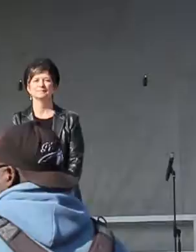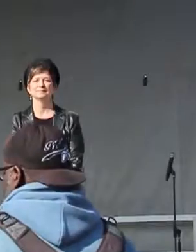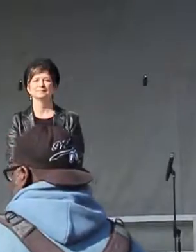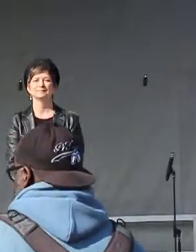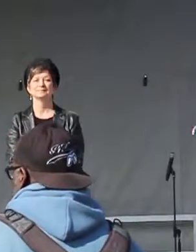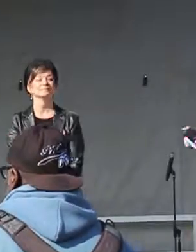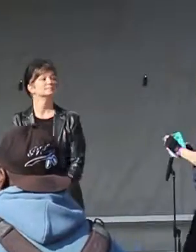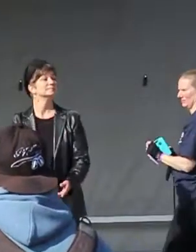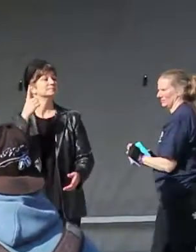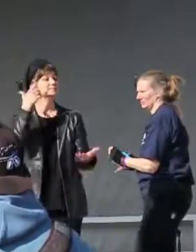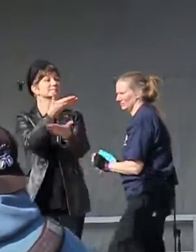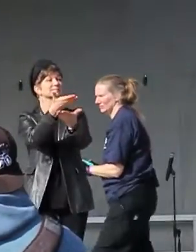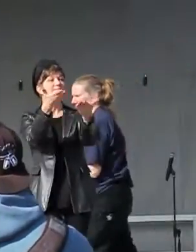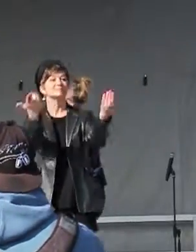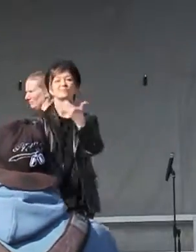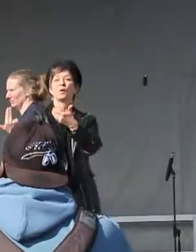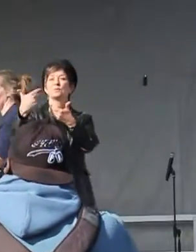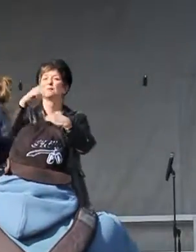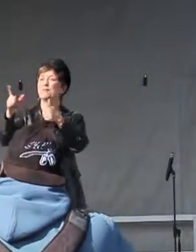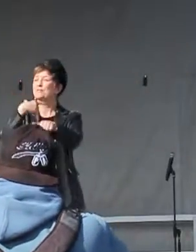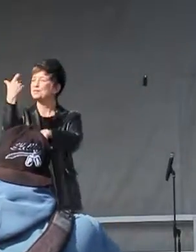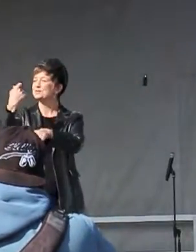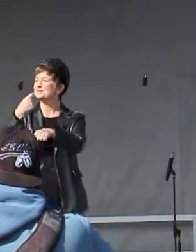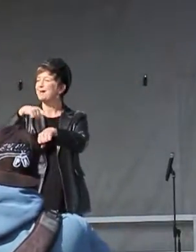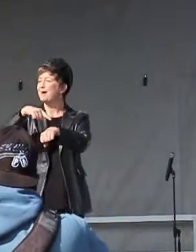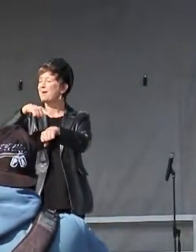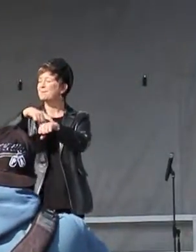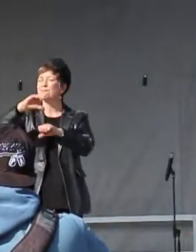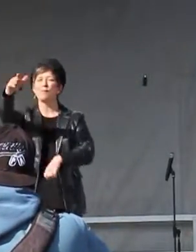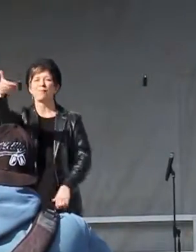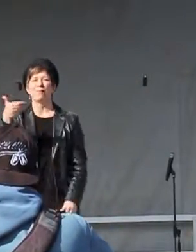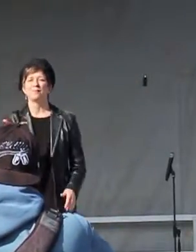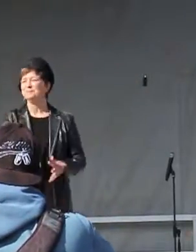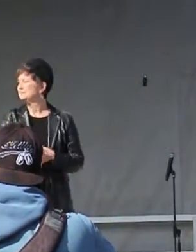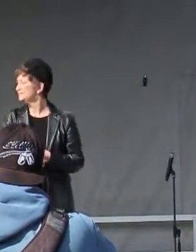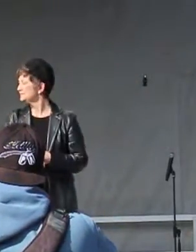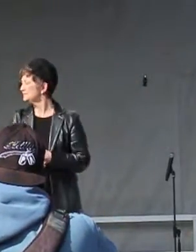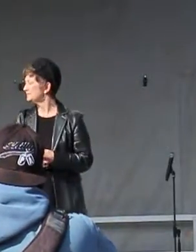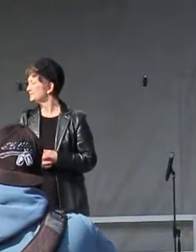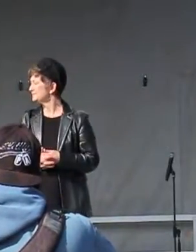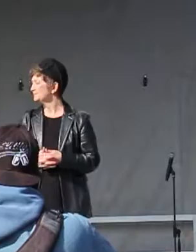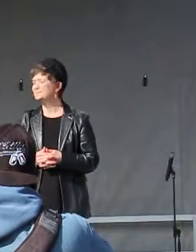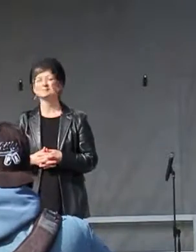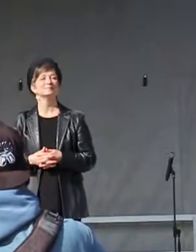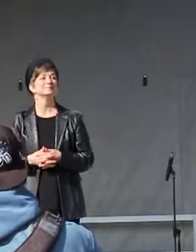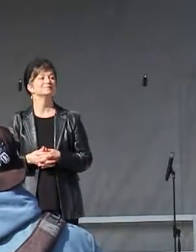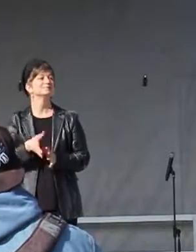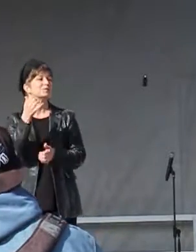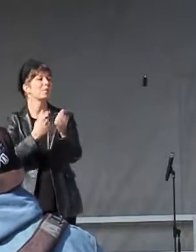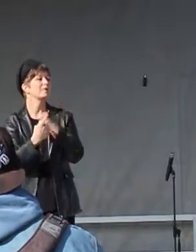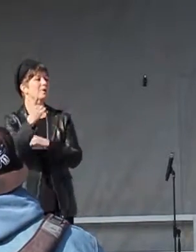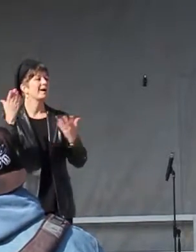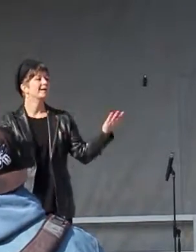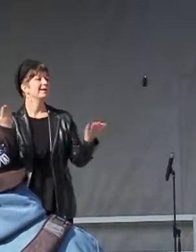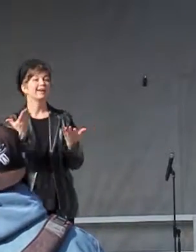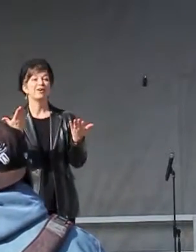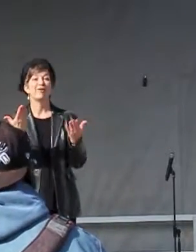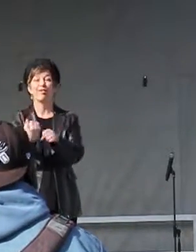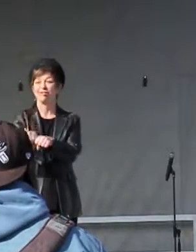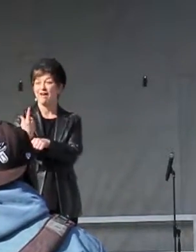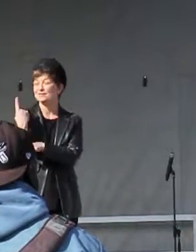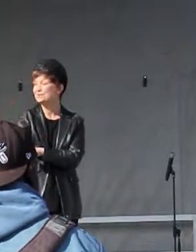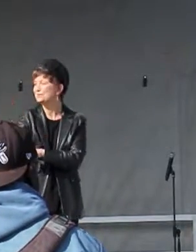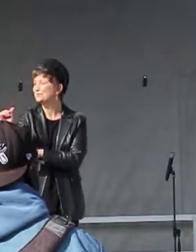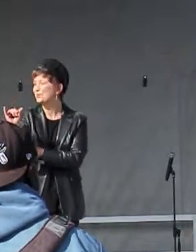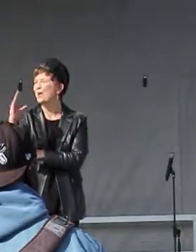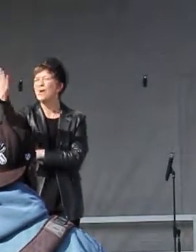joining us for the first time, welcome. To everyone who was with us last